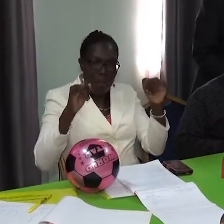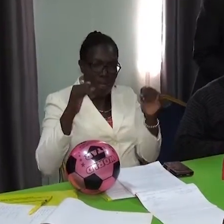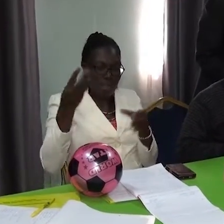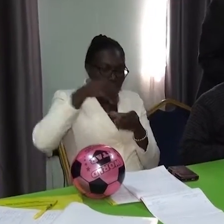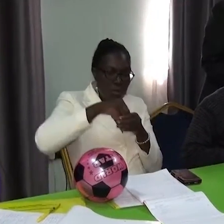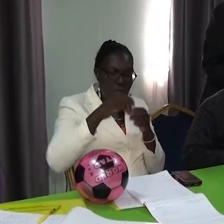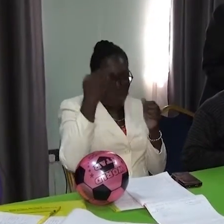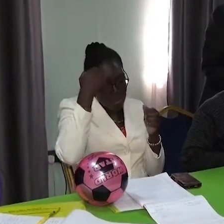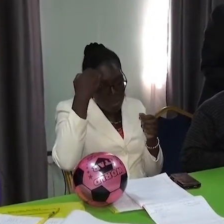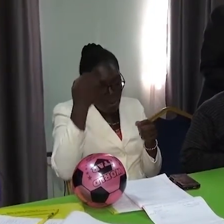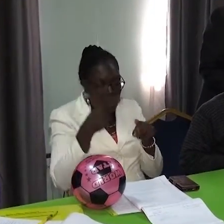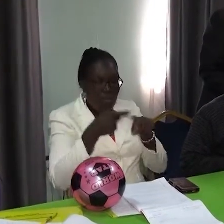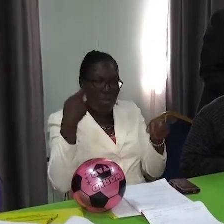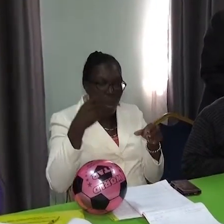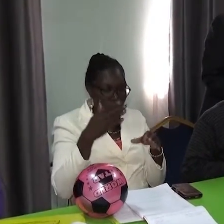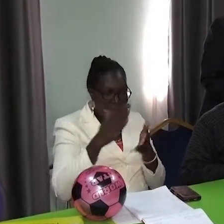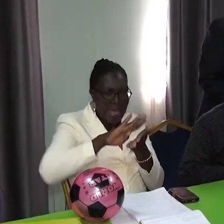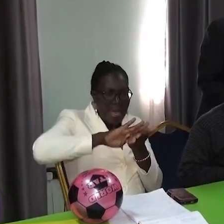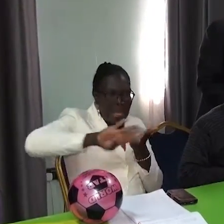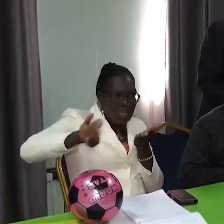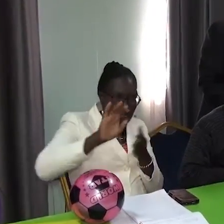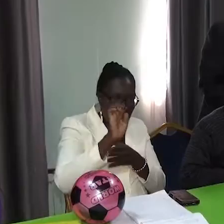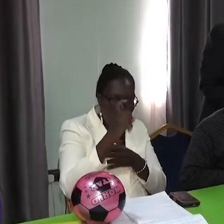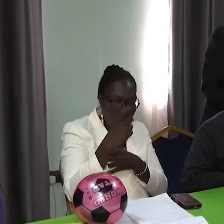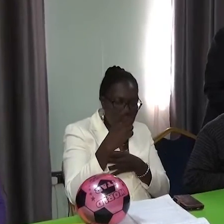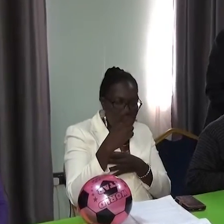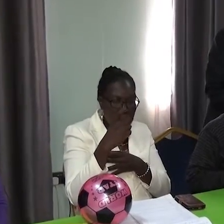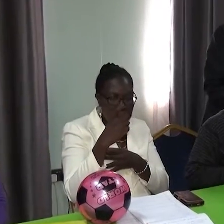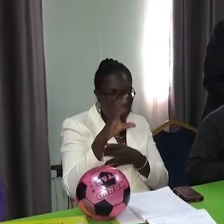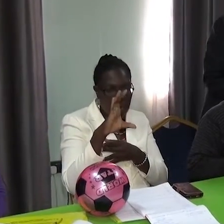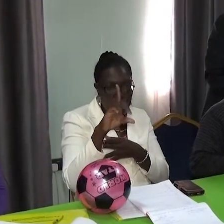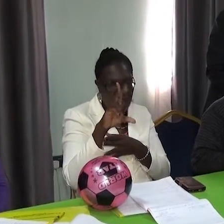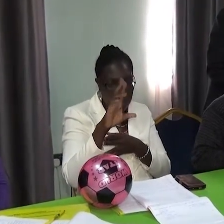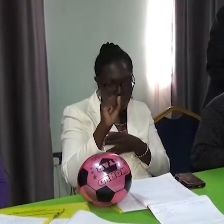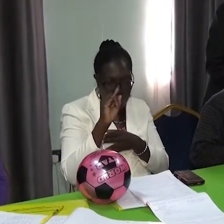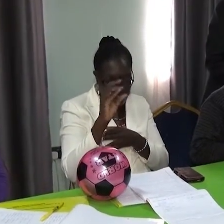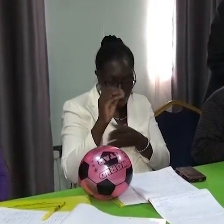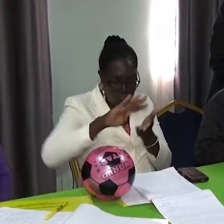Ministry of Education is trying to look at the inclusive education,